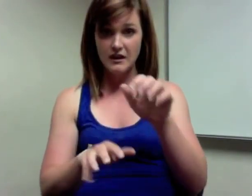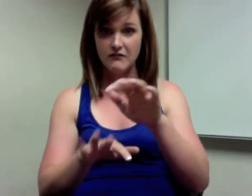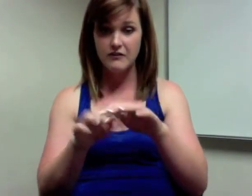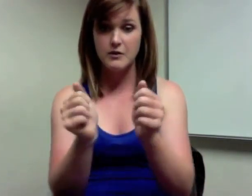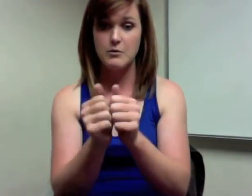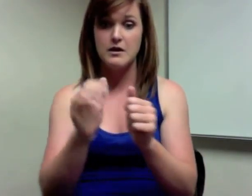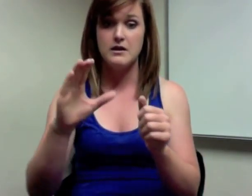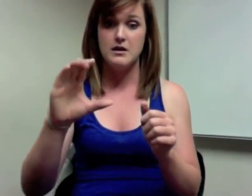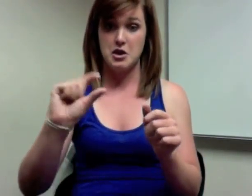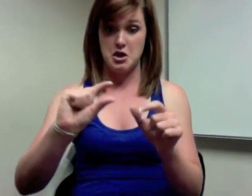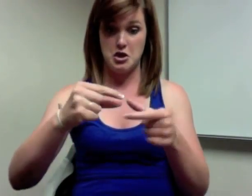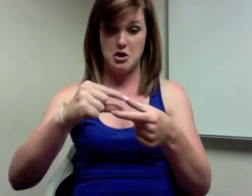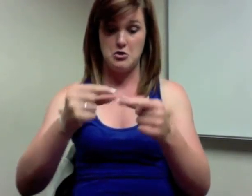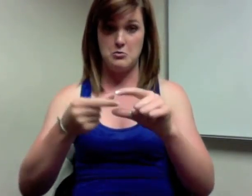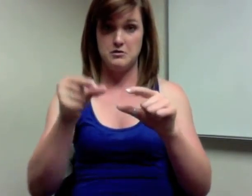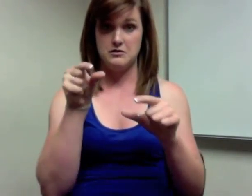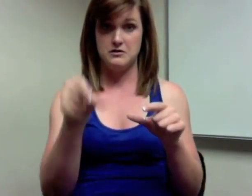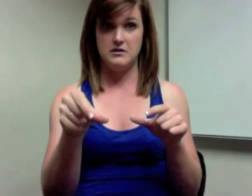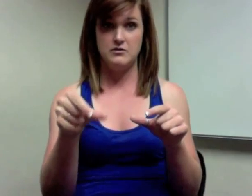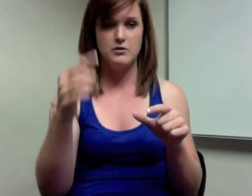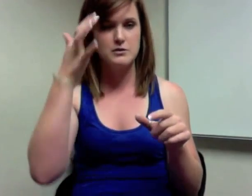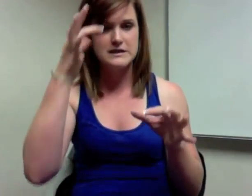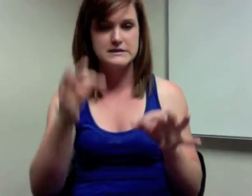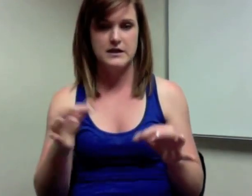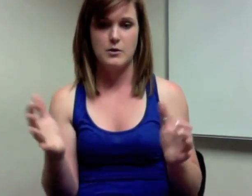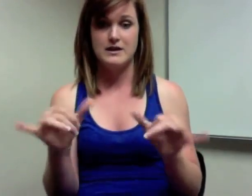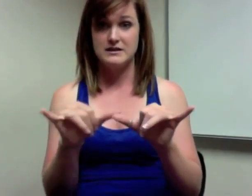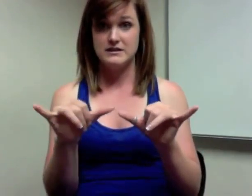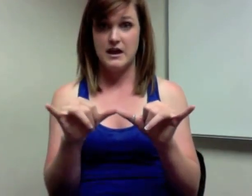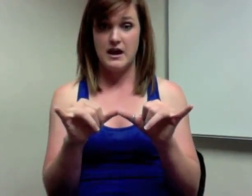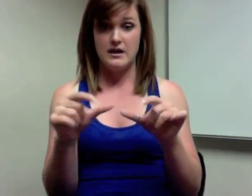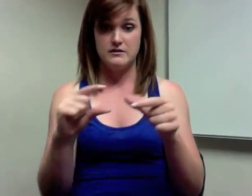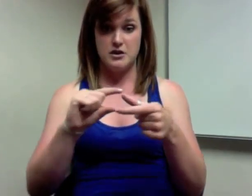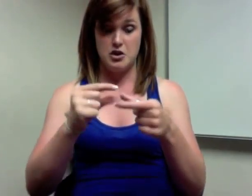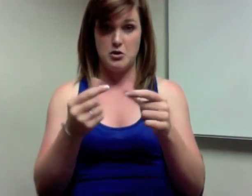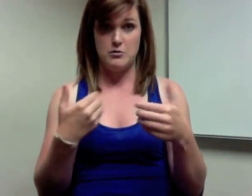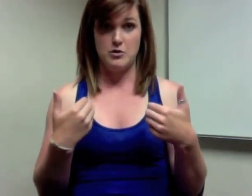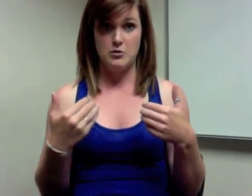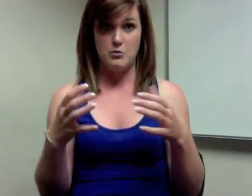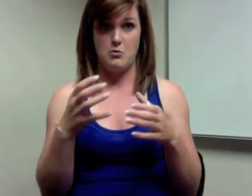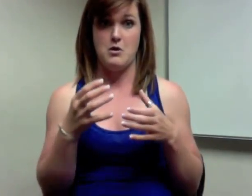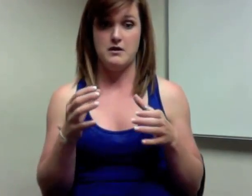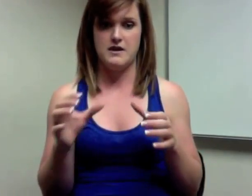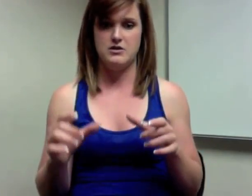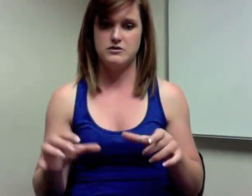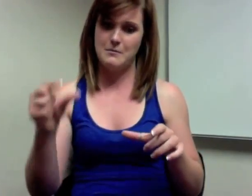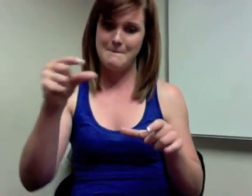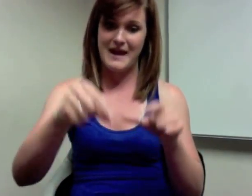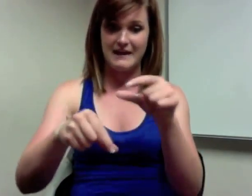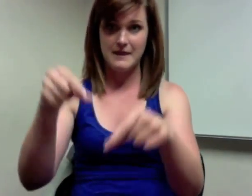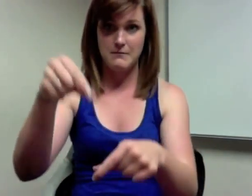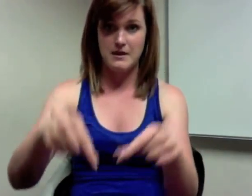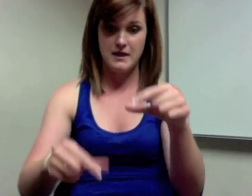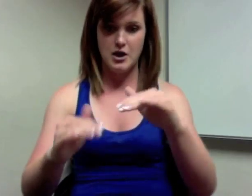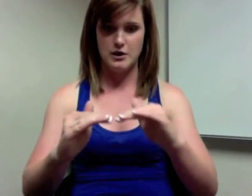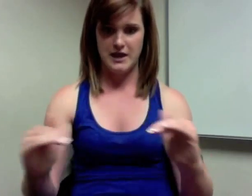size cube you want, and then you just start packing them in there, layer by layer by layer. And if you